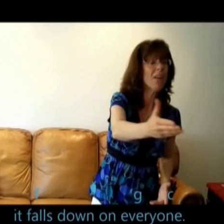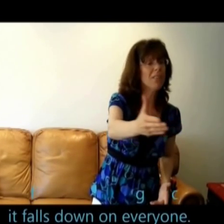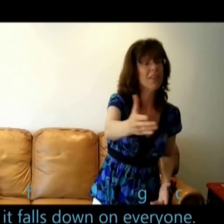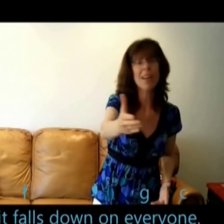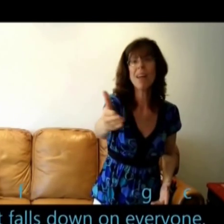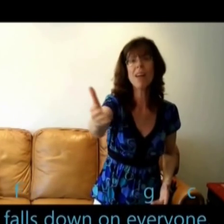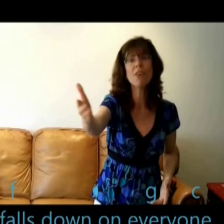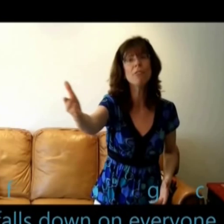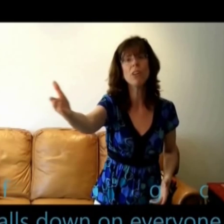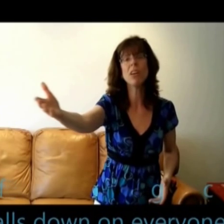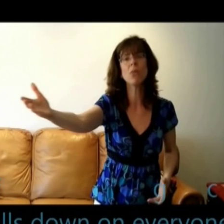on